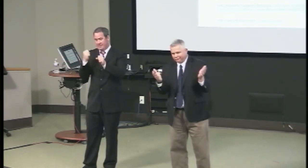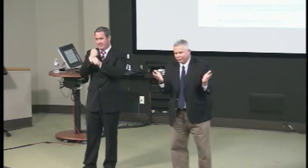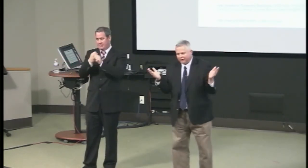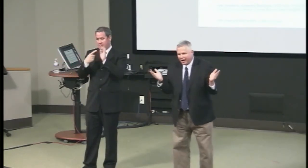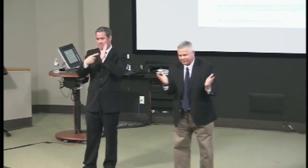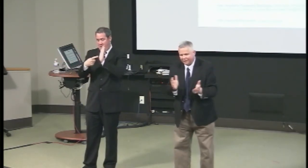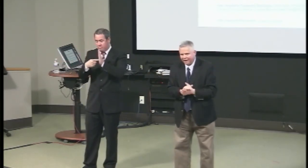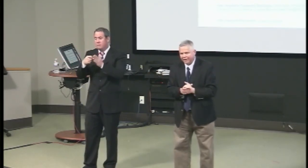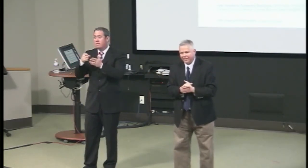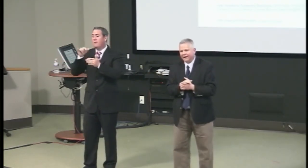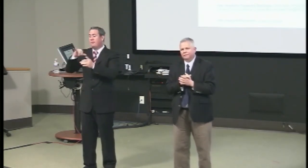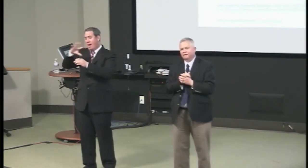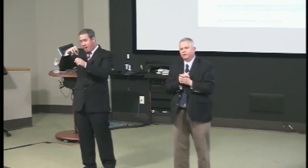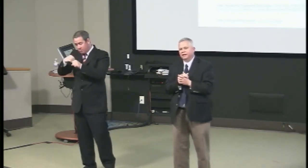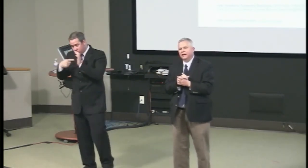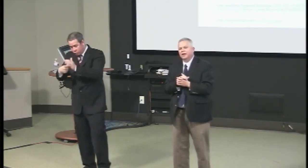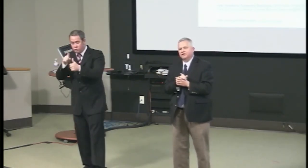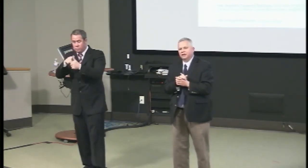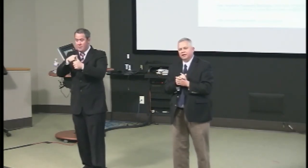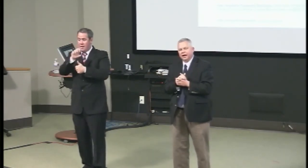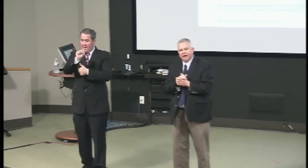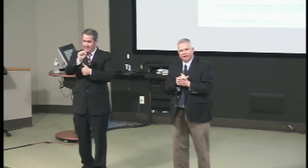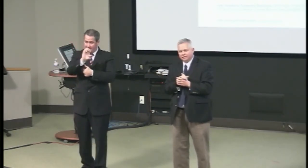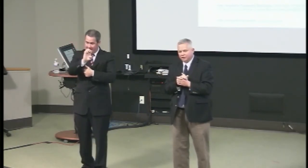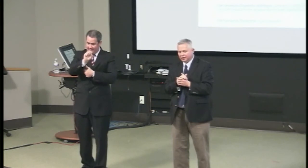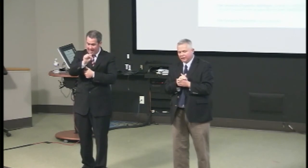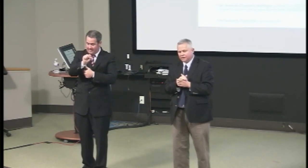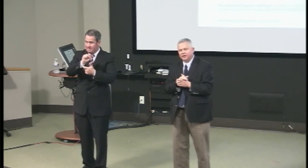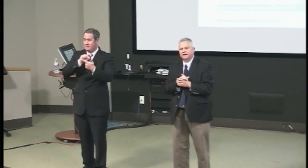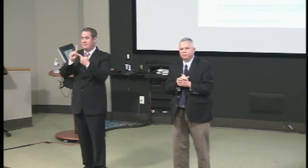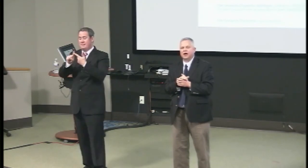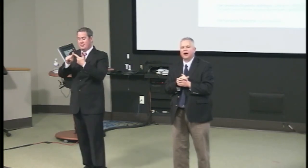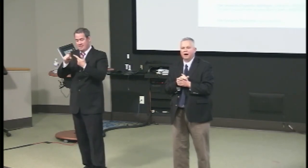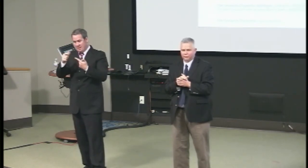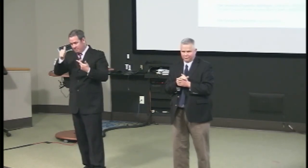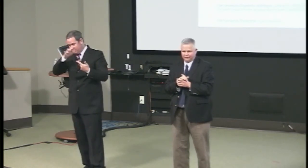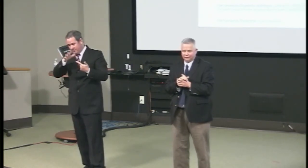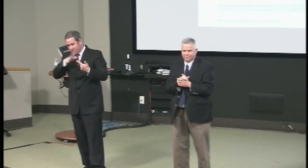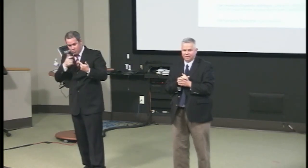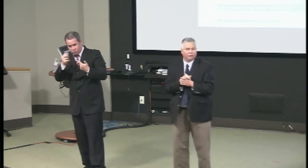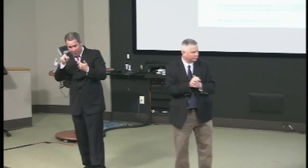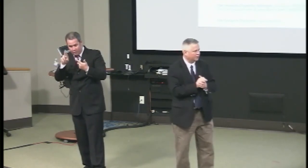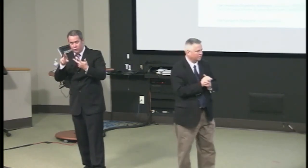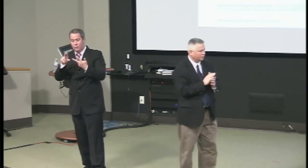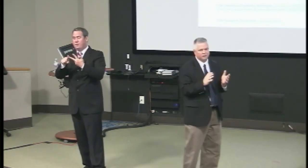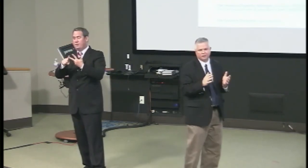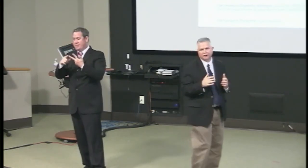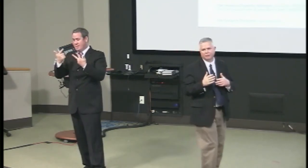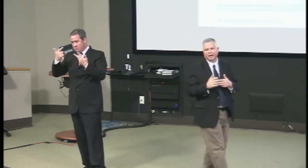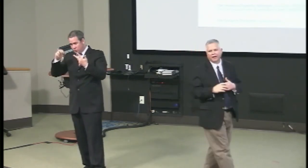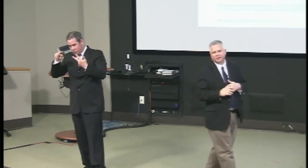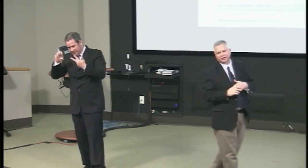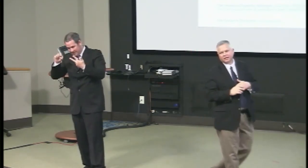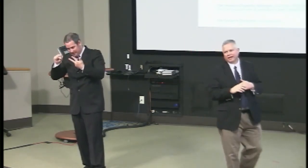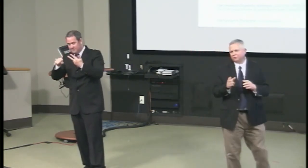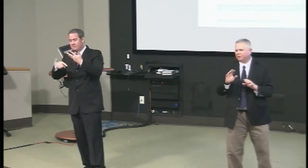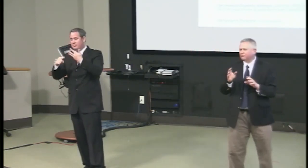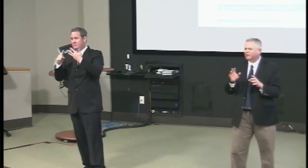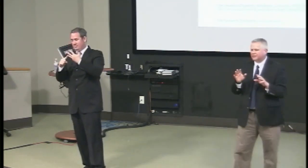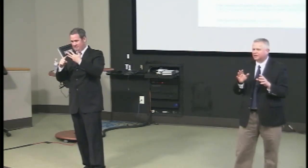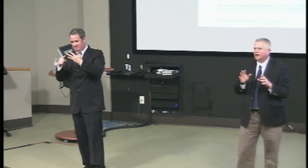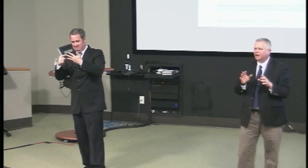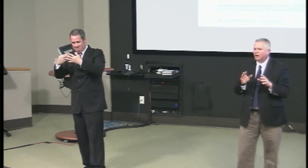But we've got the data, and she genotyped COMT, C-O-M-T, which is a